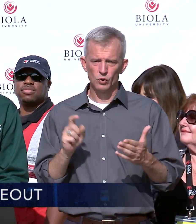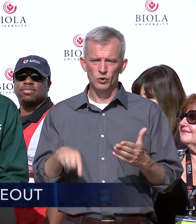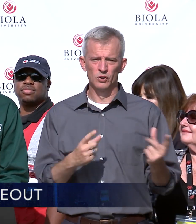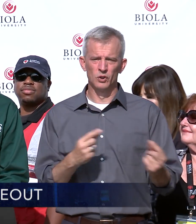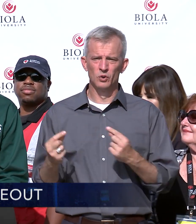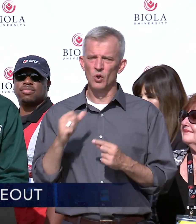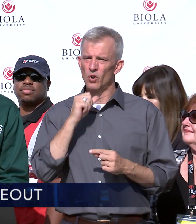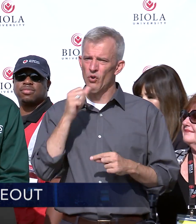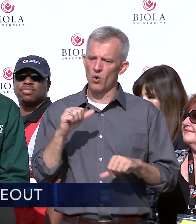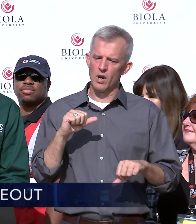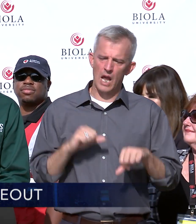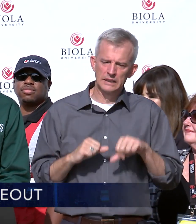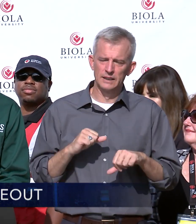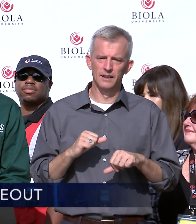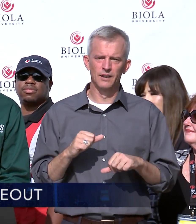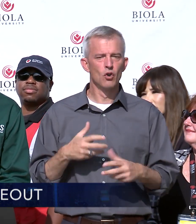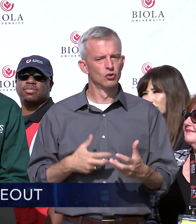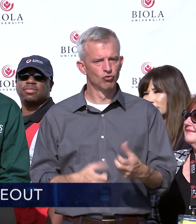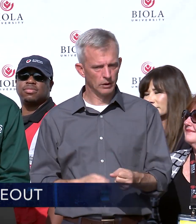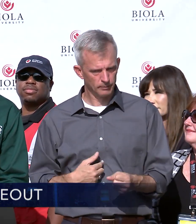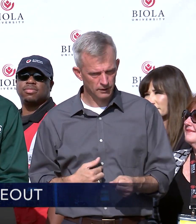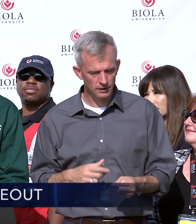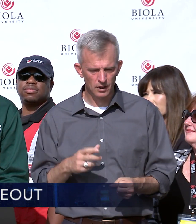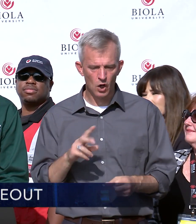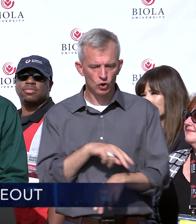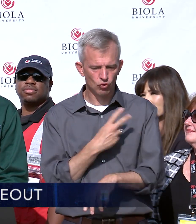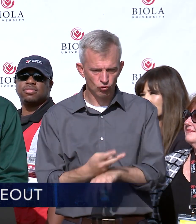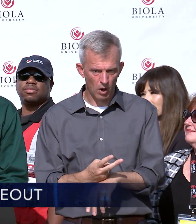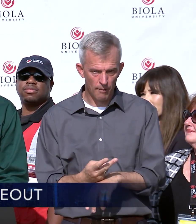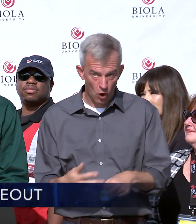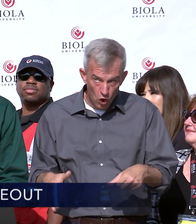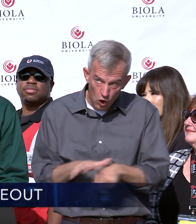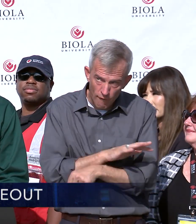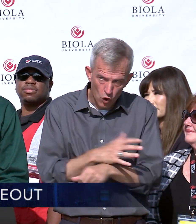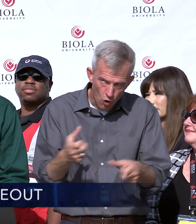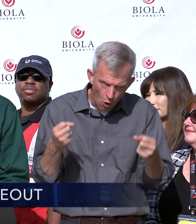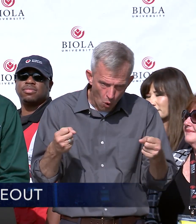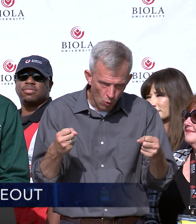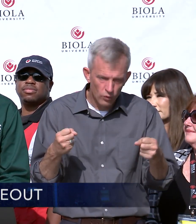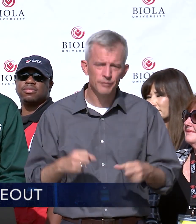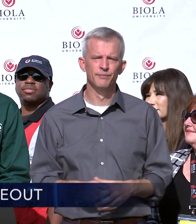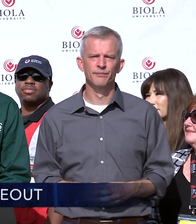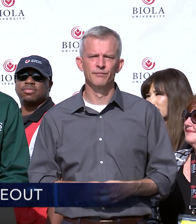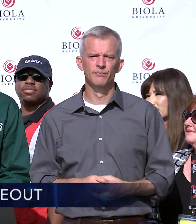hesitate. Trust me. Just drop, cover, and hold on.